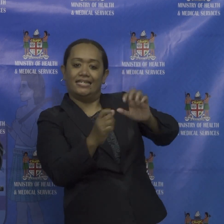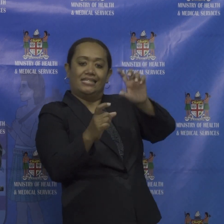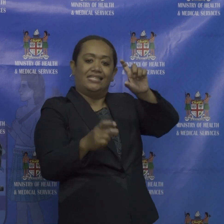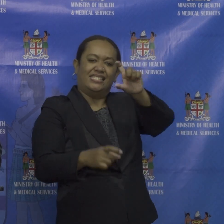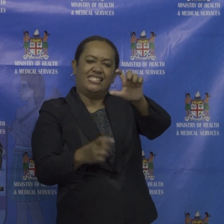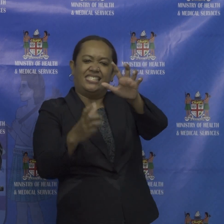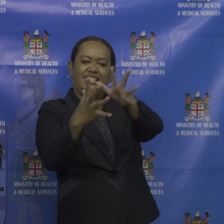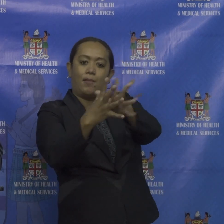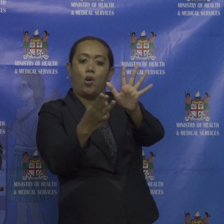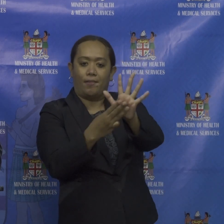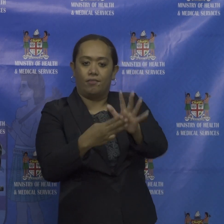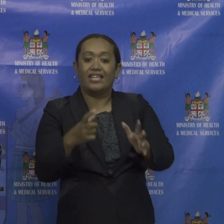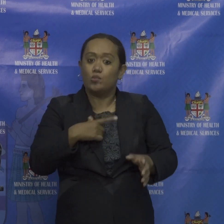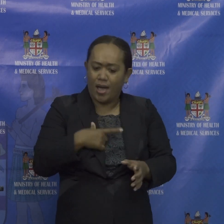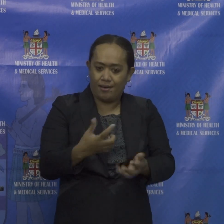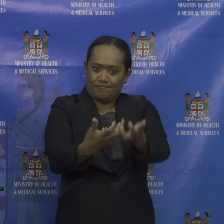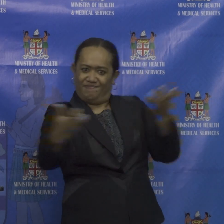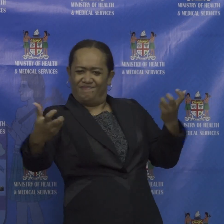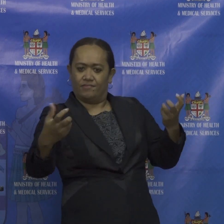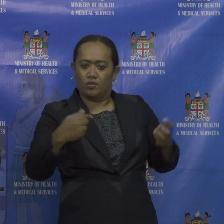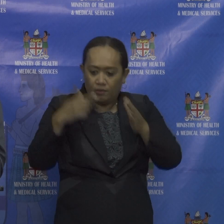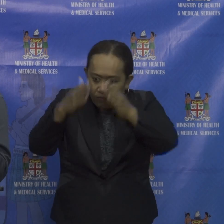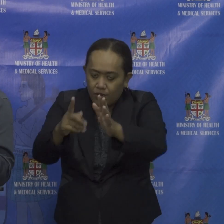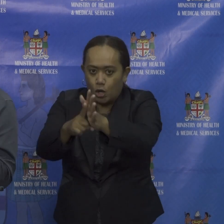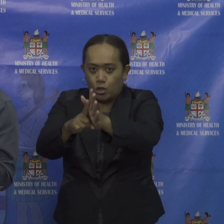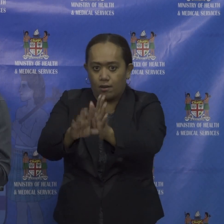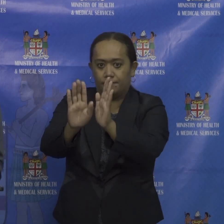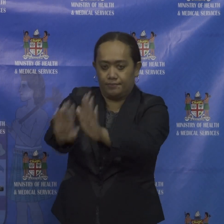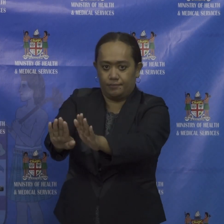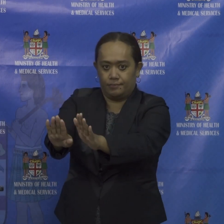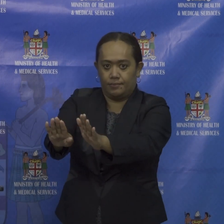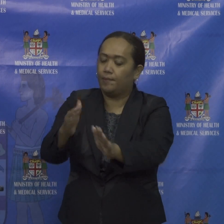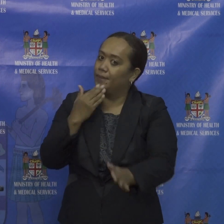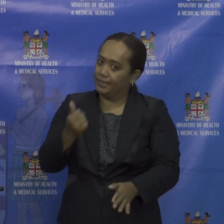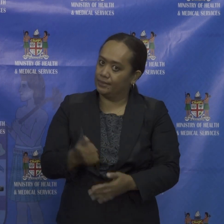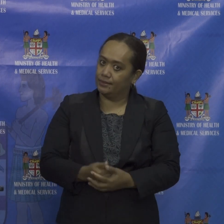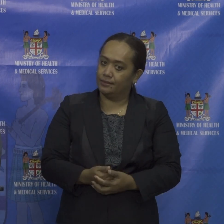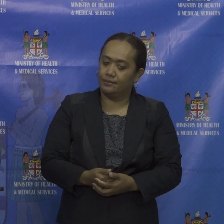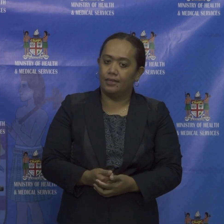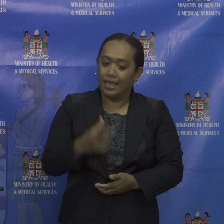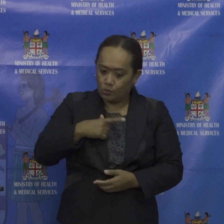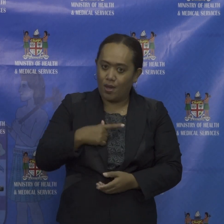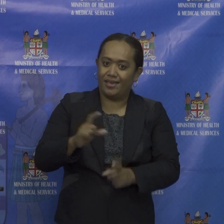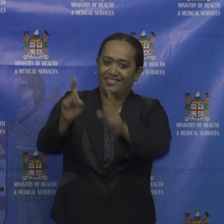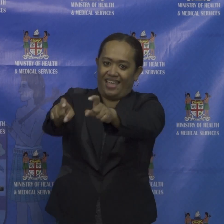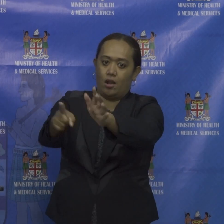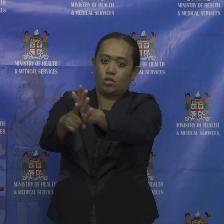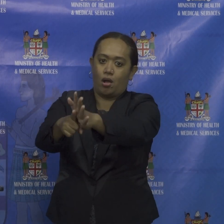across from Vitilevu to Honolulu. Anybody found illegally going across will be asked to go back.